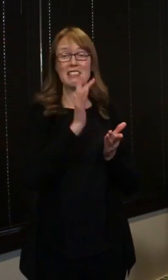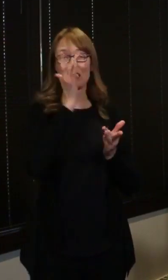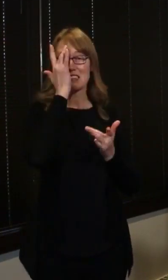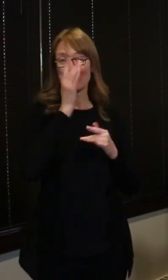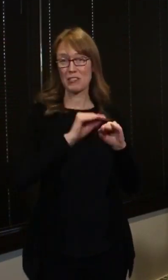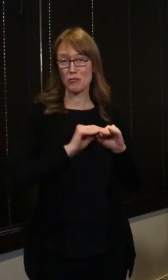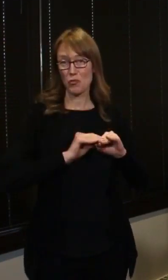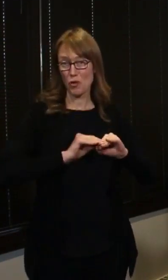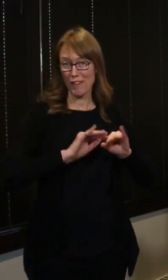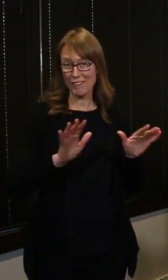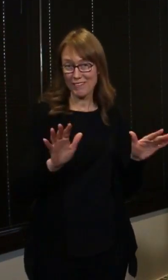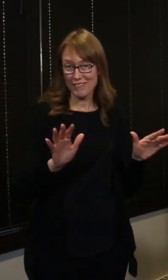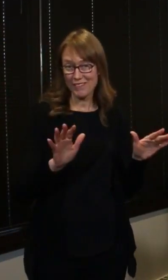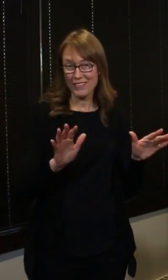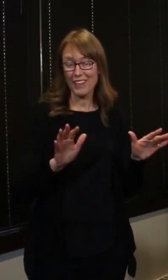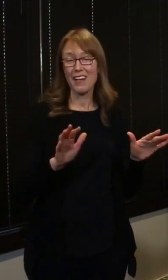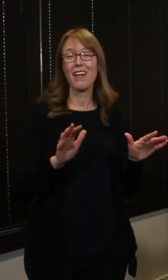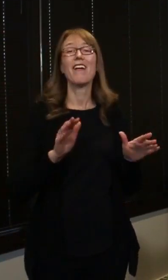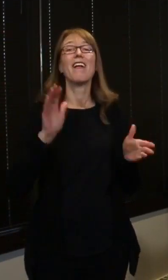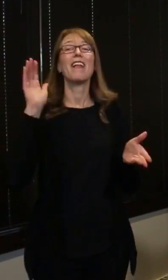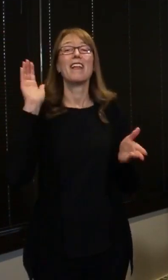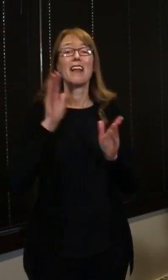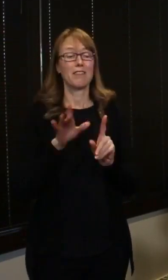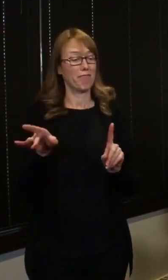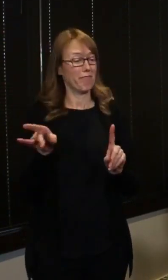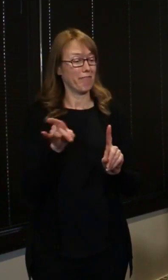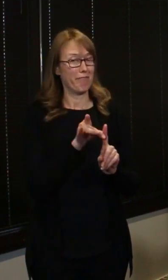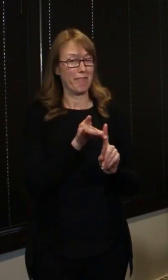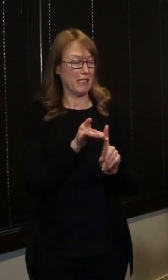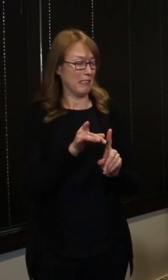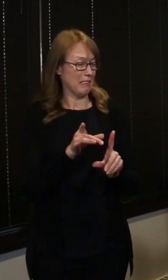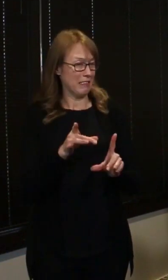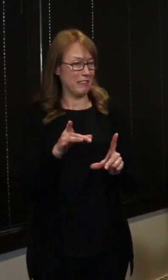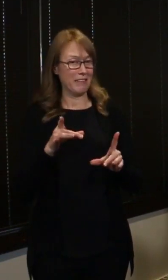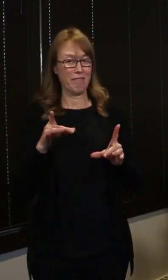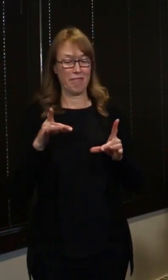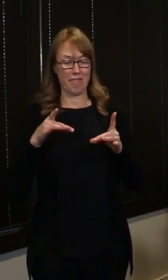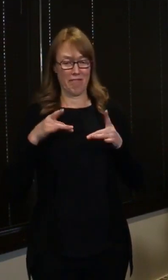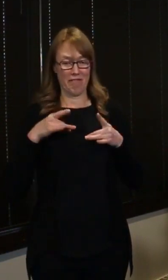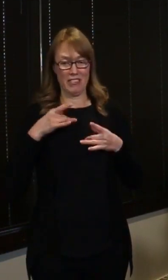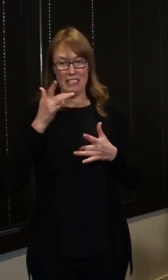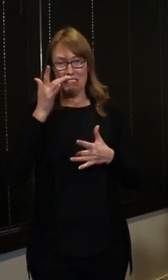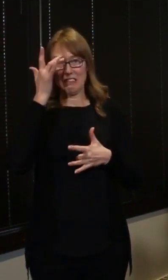limit spread and limit people getting sick in the first place really breaks that chain.